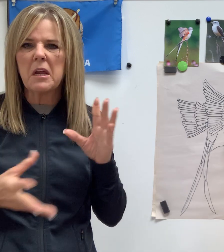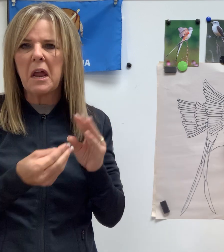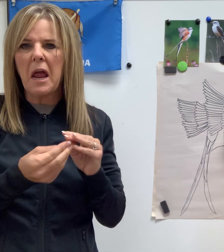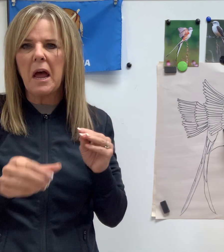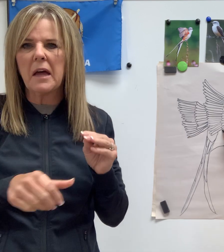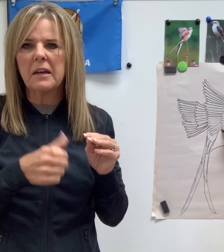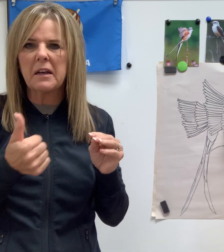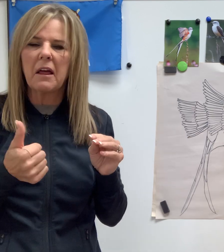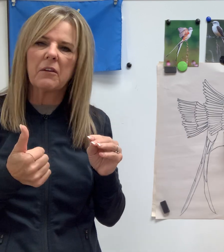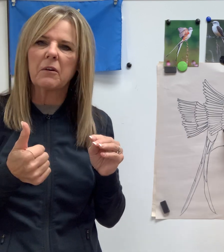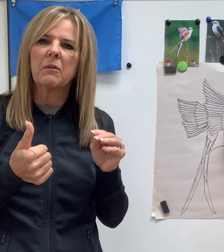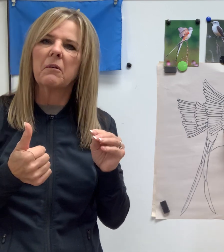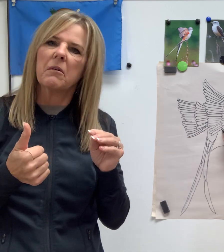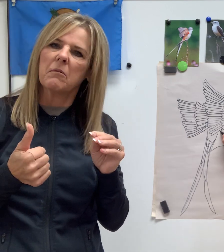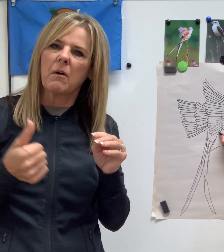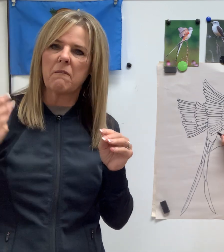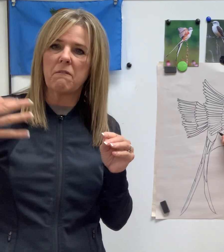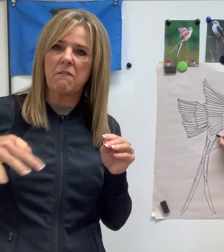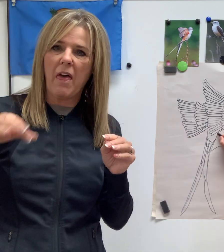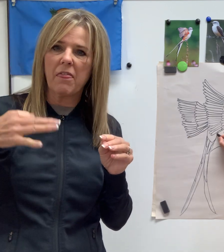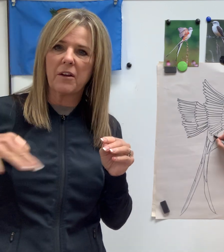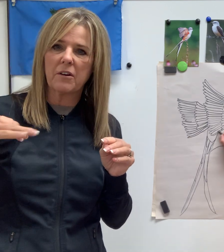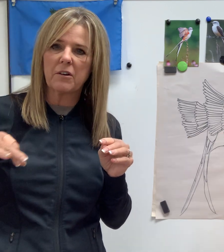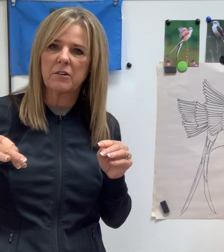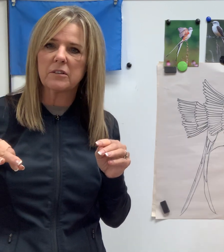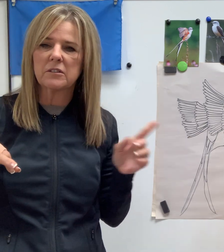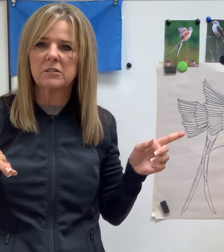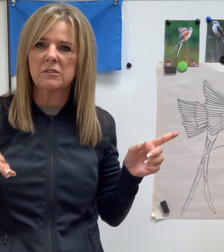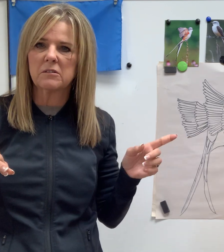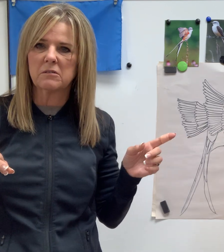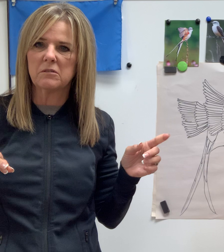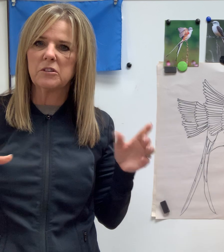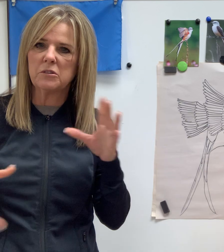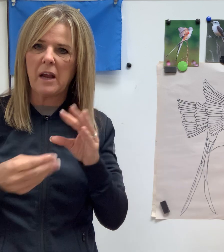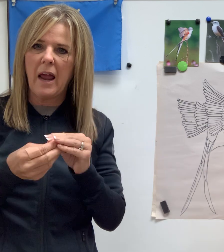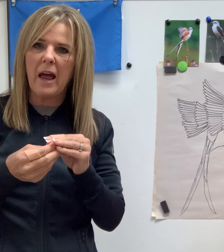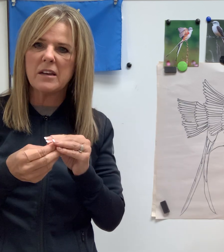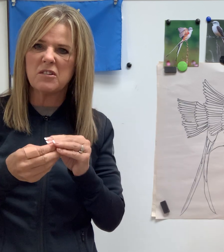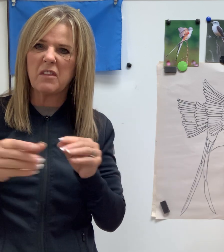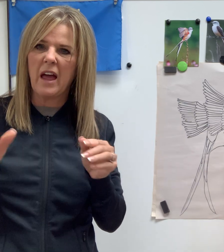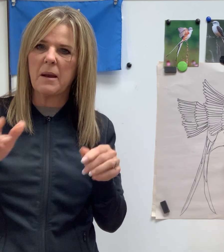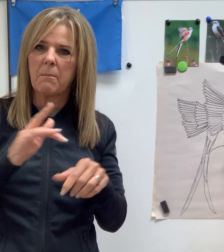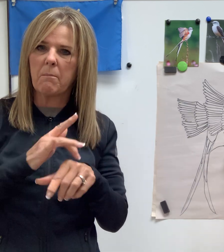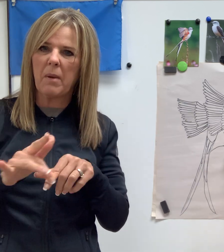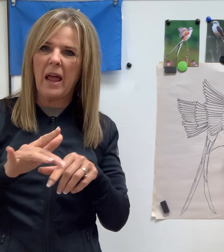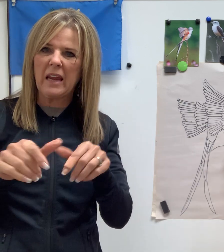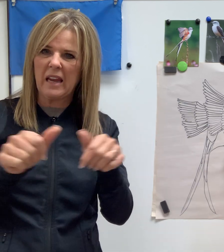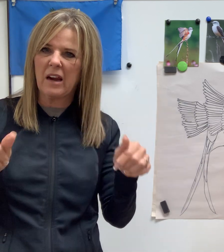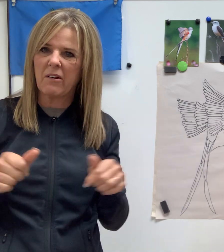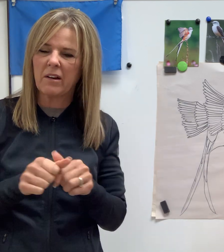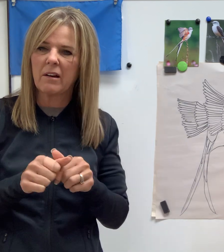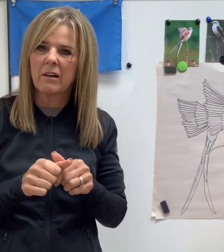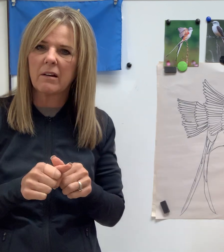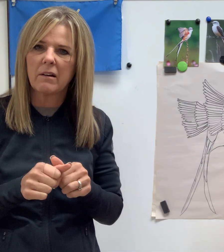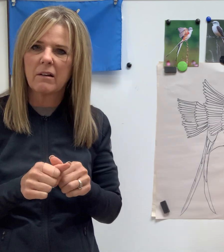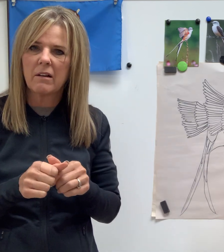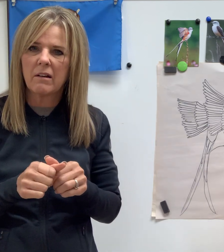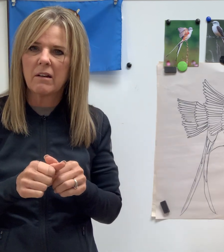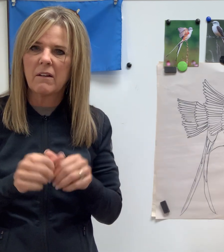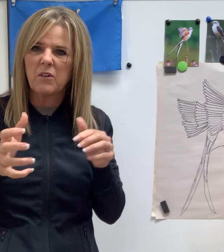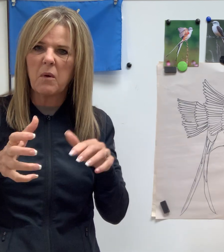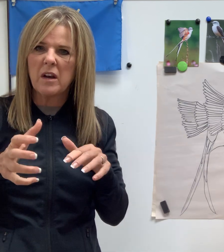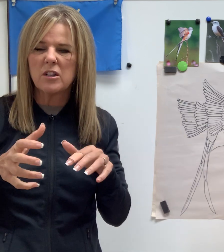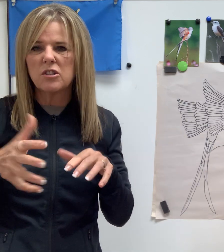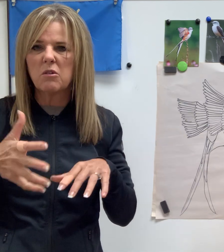another layer of feathers just to cover that space a little bit. Just make it how you want. If you want to show a few little scales along